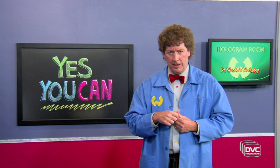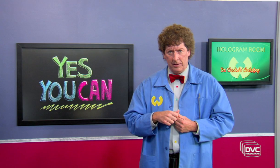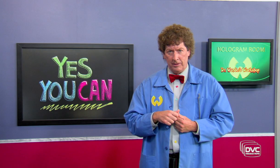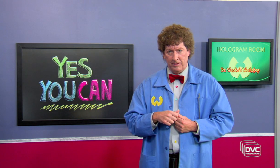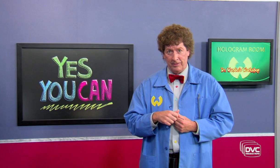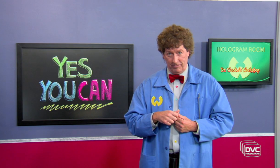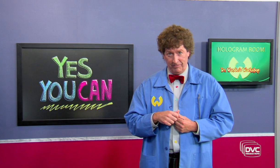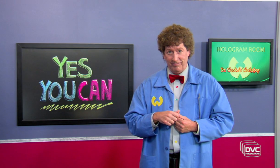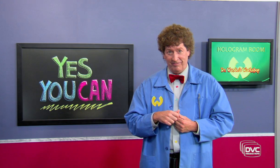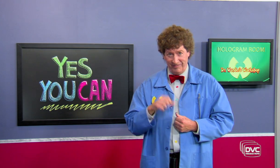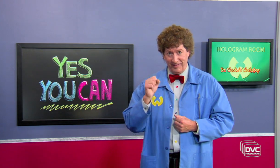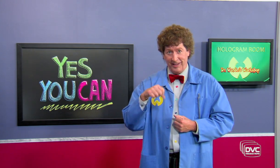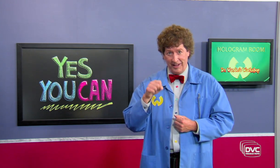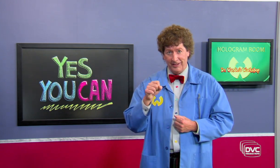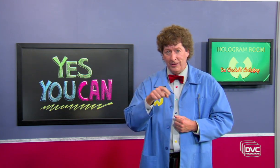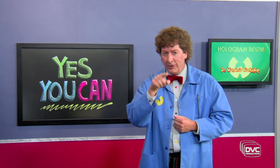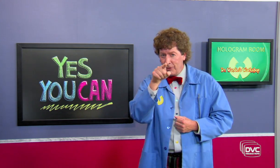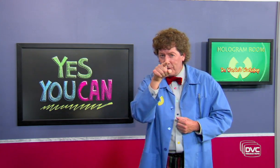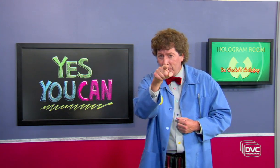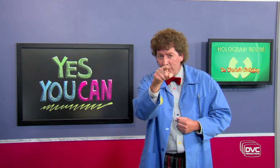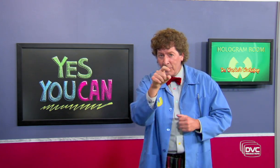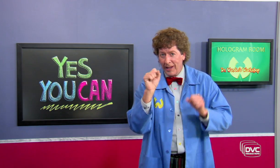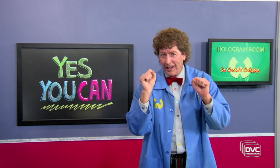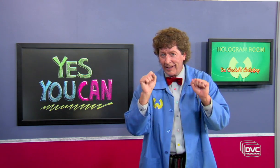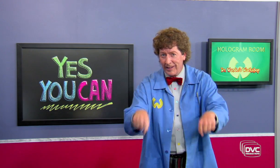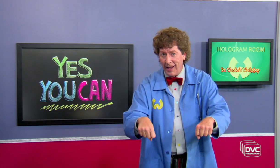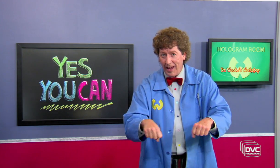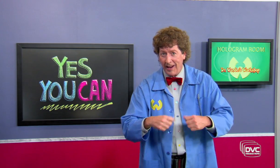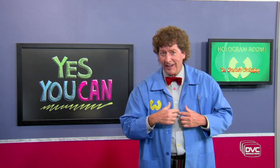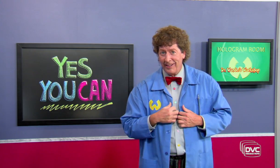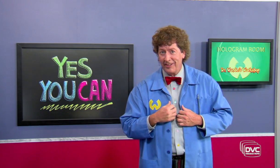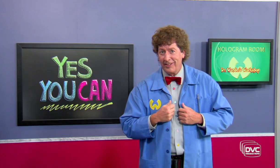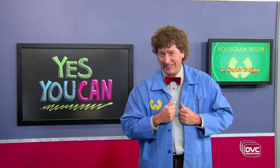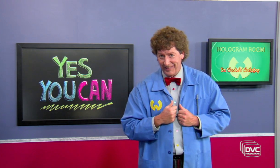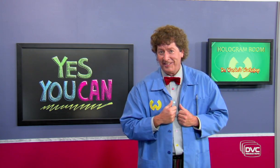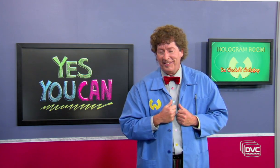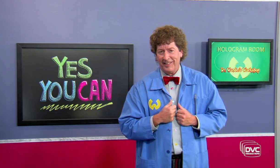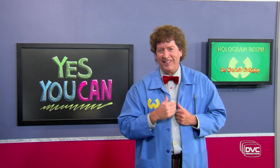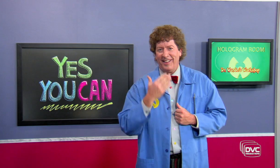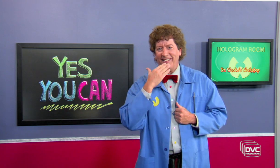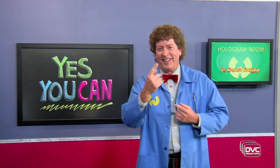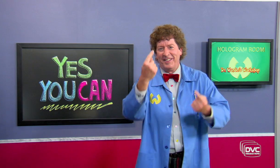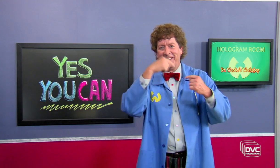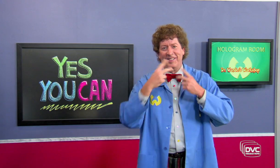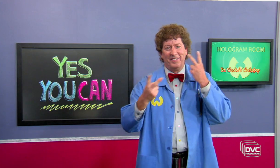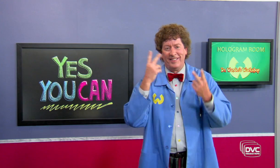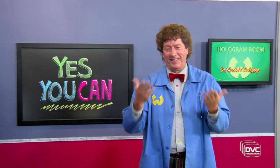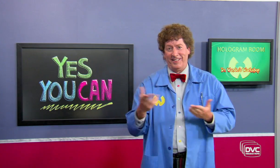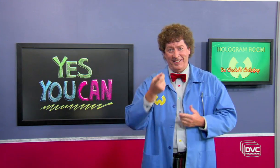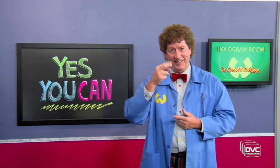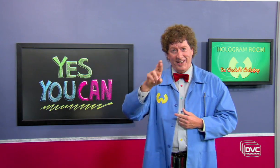can. Yes, you can. Thanks for visiting in